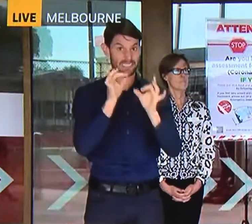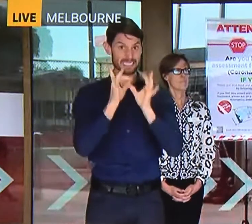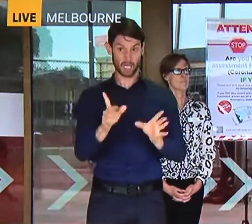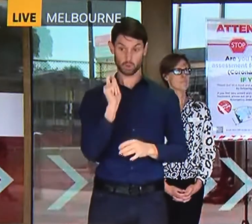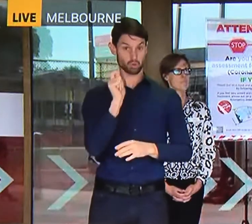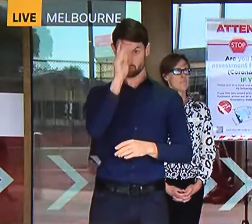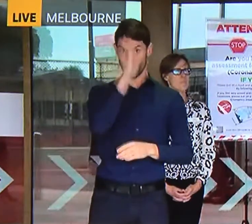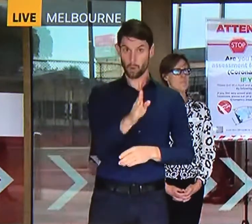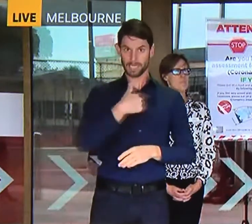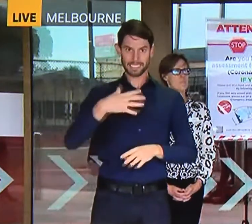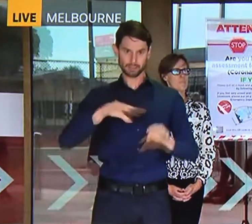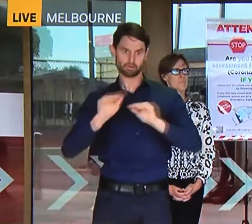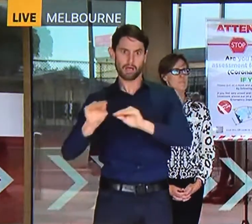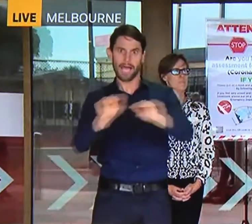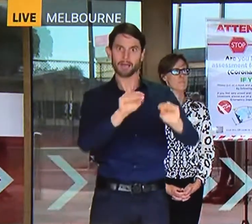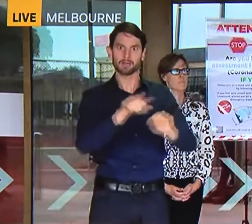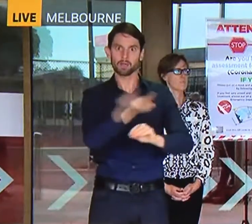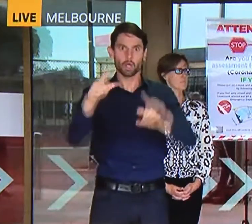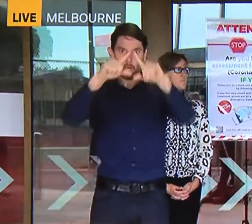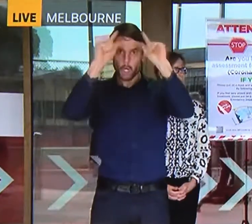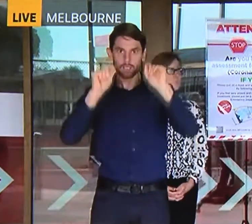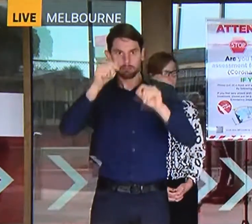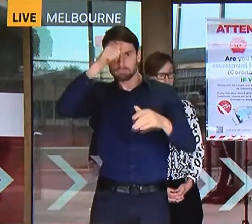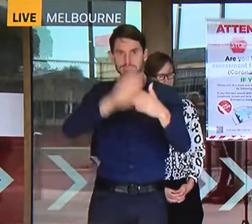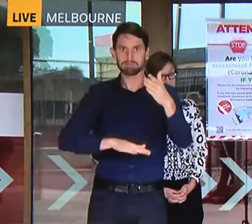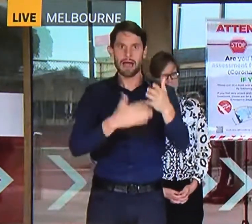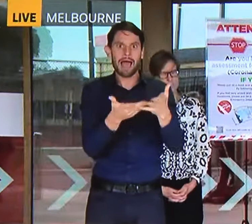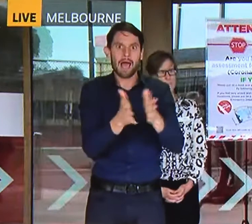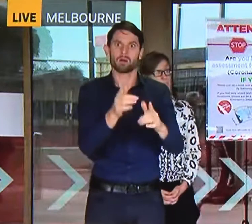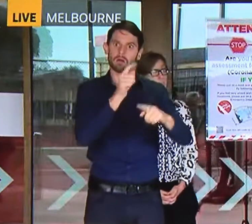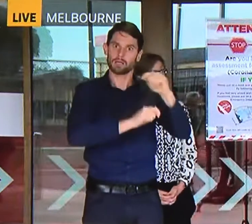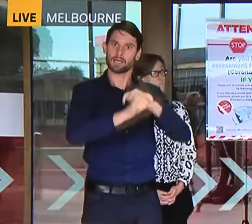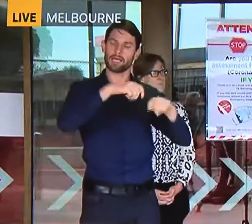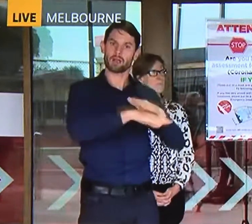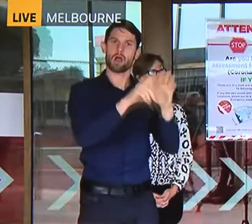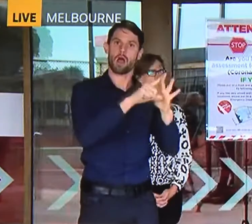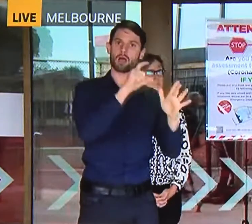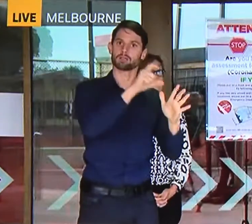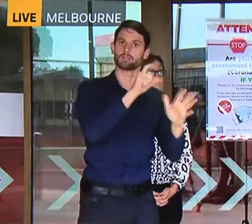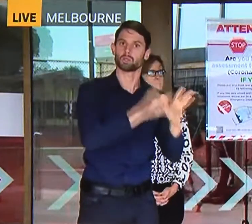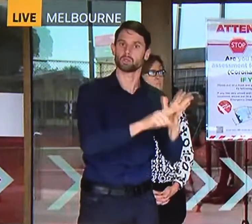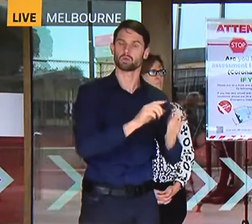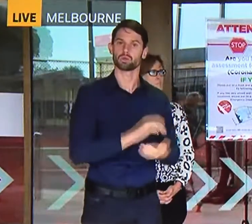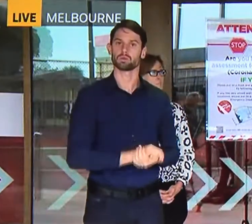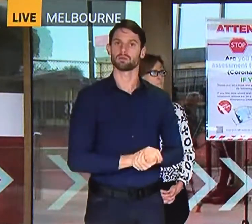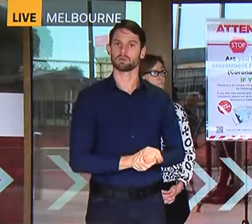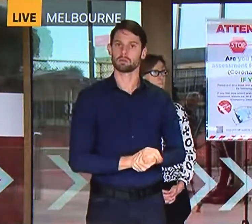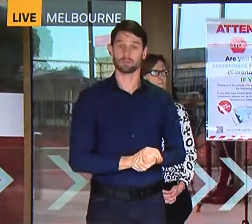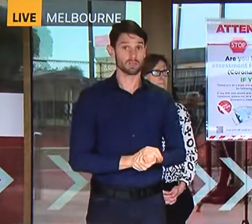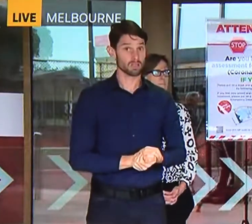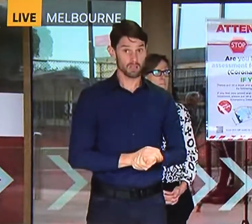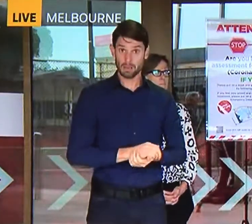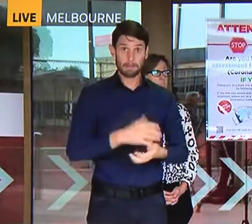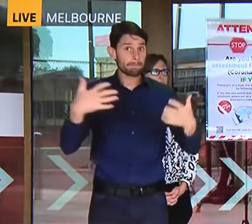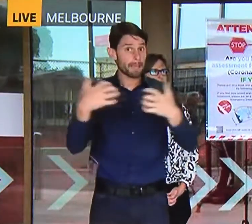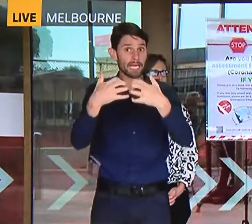measure. What Monique and Ross were saying to me, nurses with whom I was speaking just before, they are seeing a desire